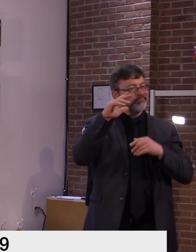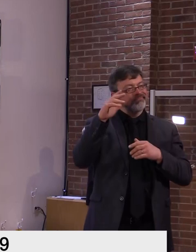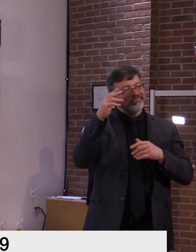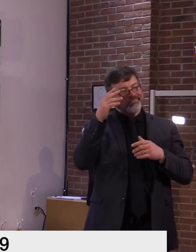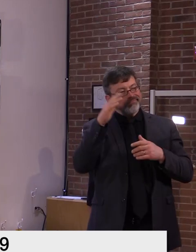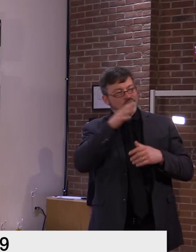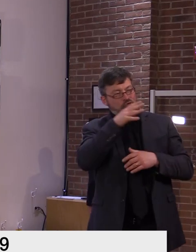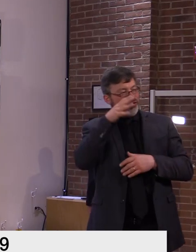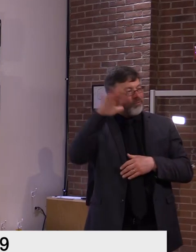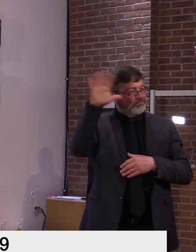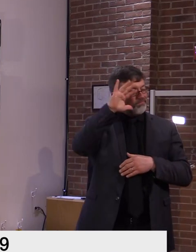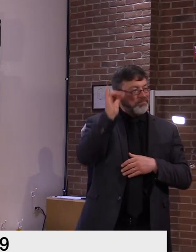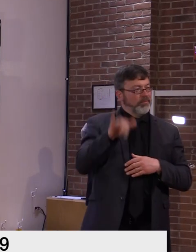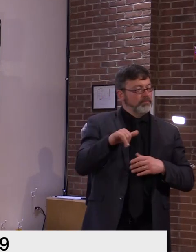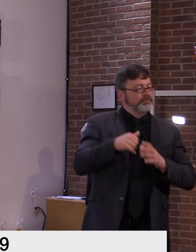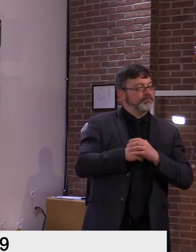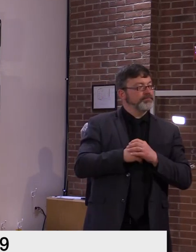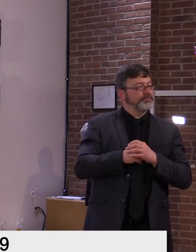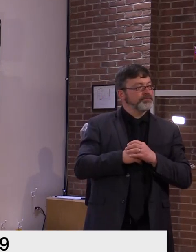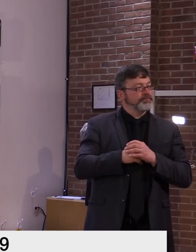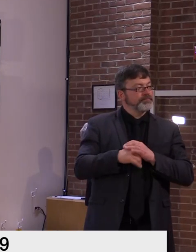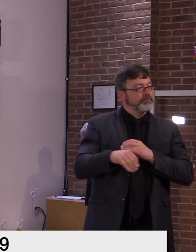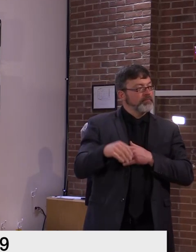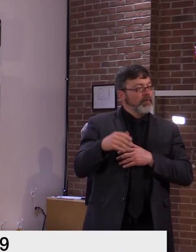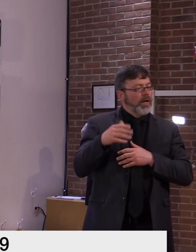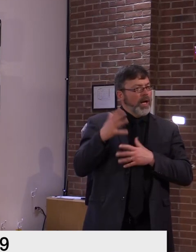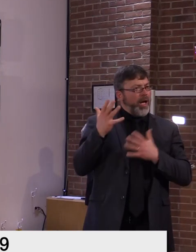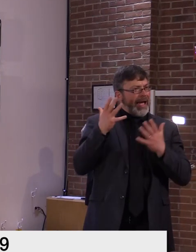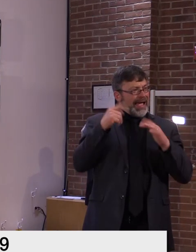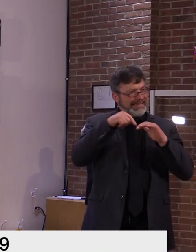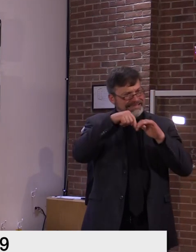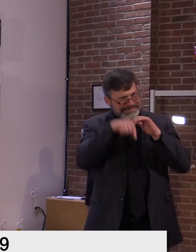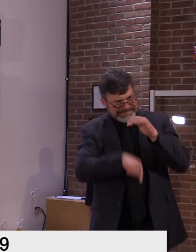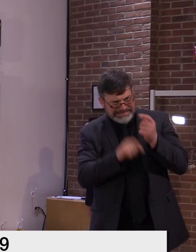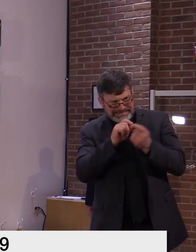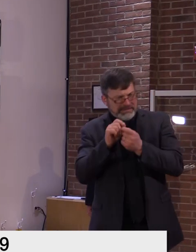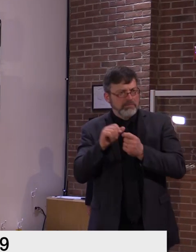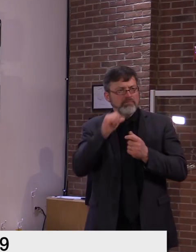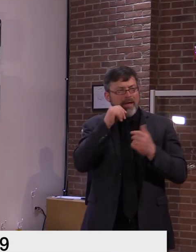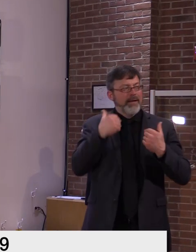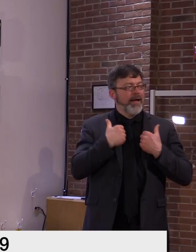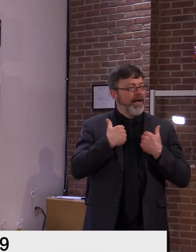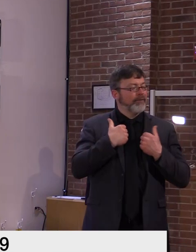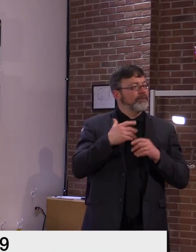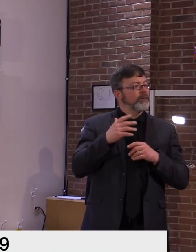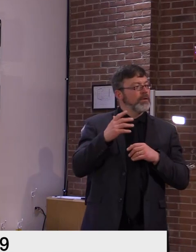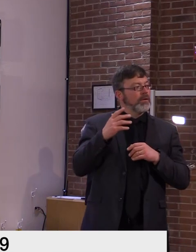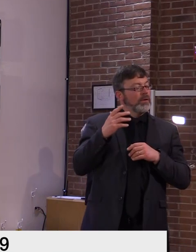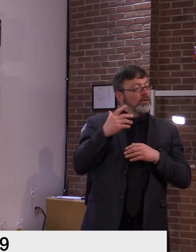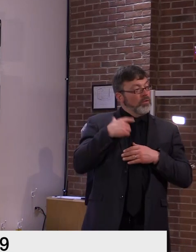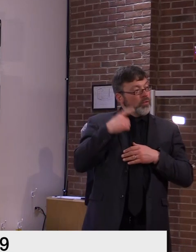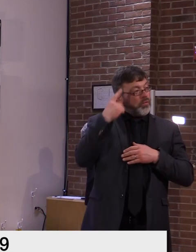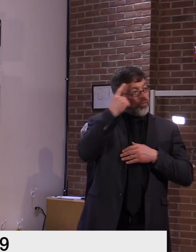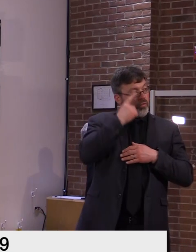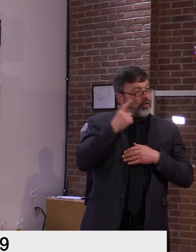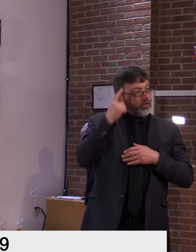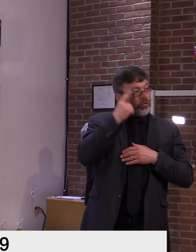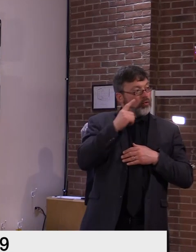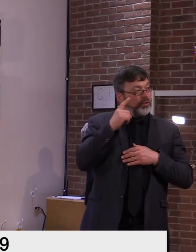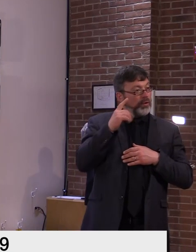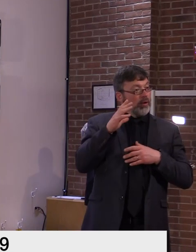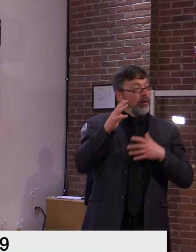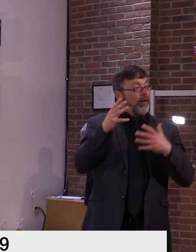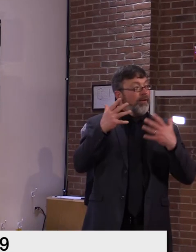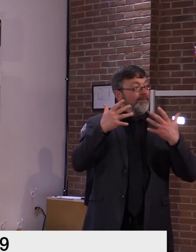much thought has gone into the process that once all of these rural areas have broadband, depending on what